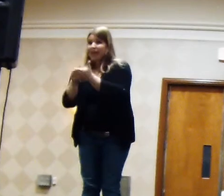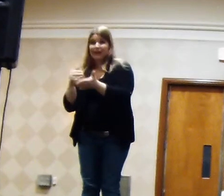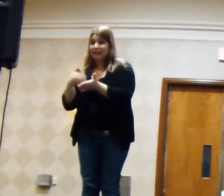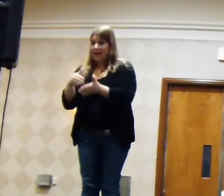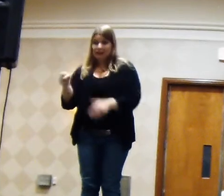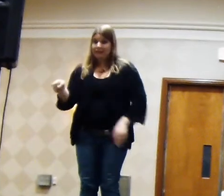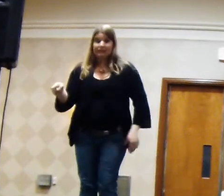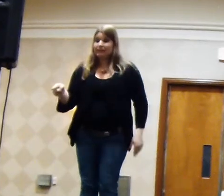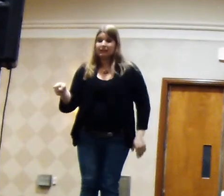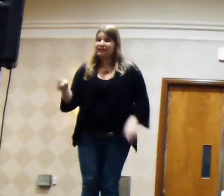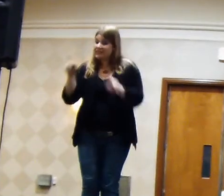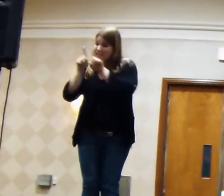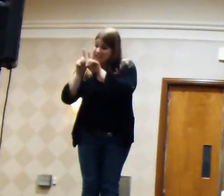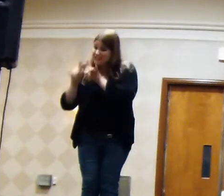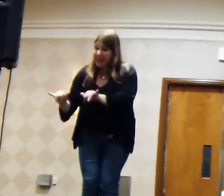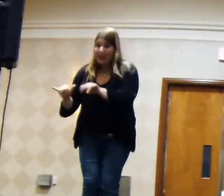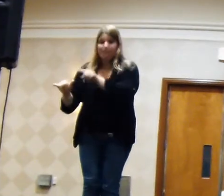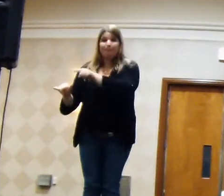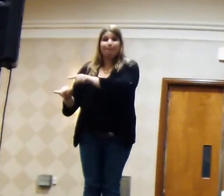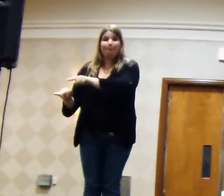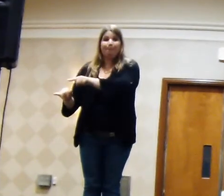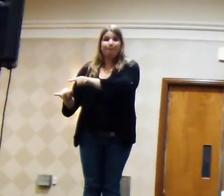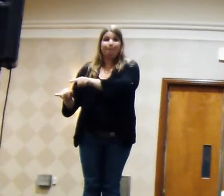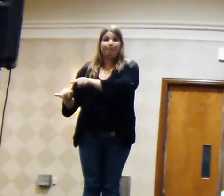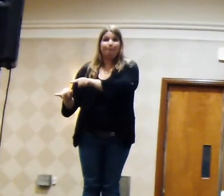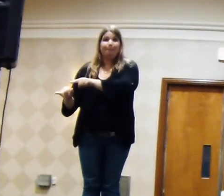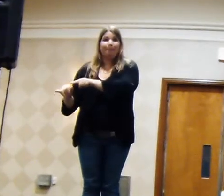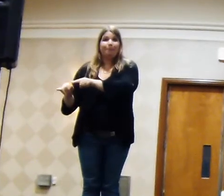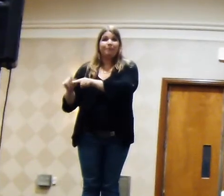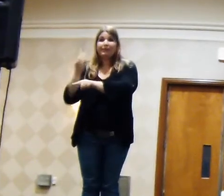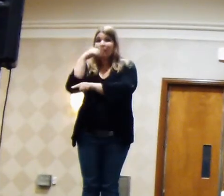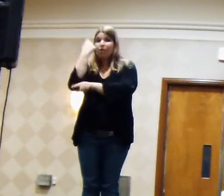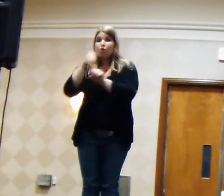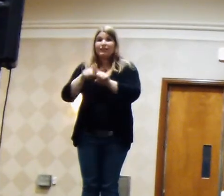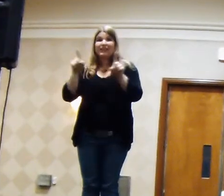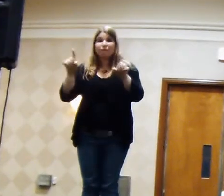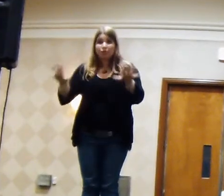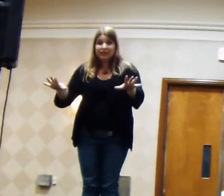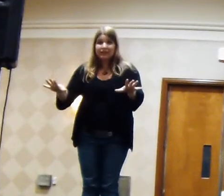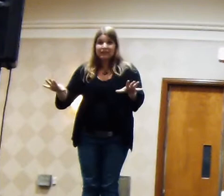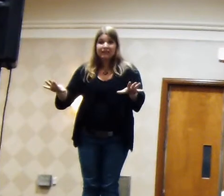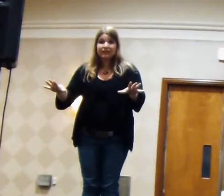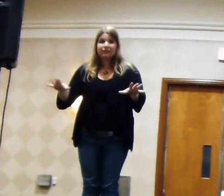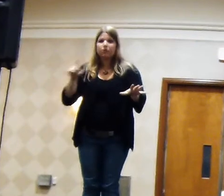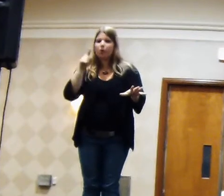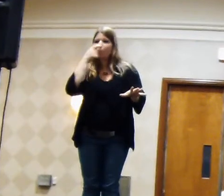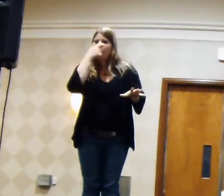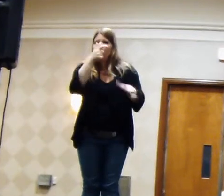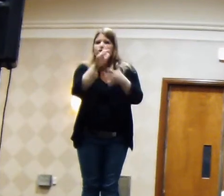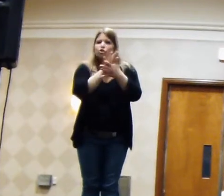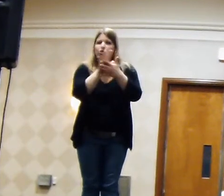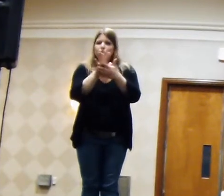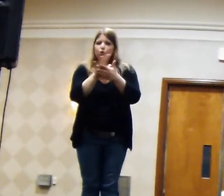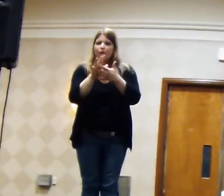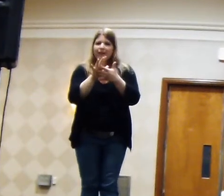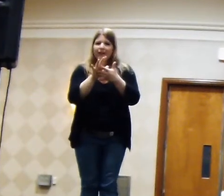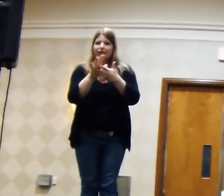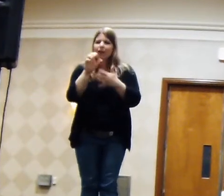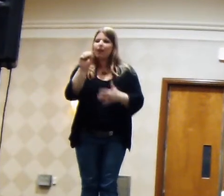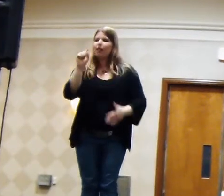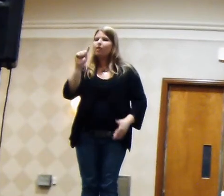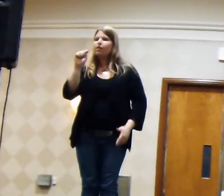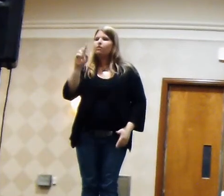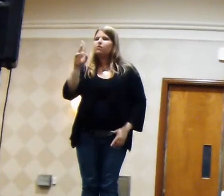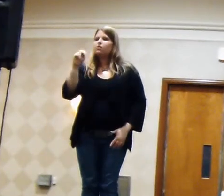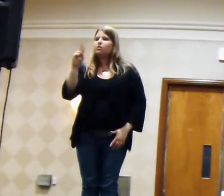Michael Fox. He's much taller. Looks like Eric Stoltz. So if you watch the movie and you watch that sequence, you can